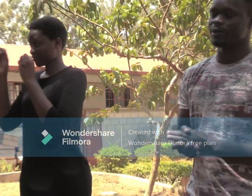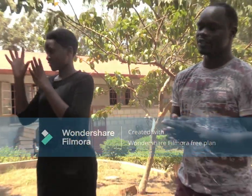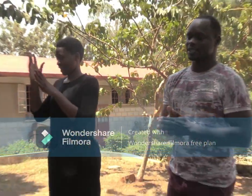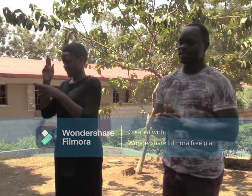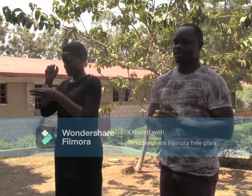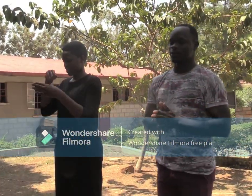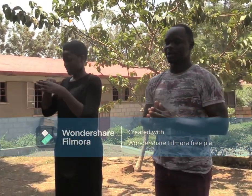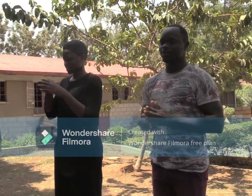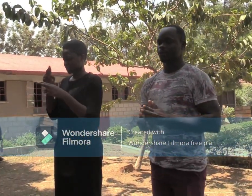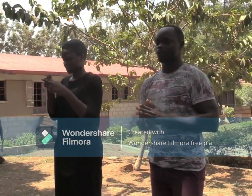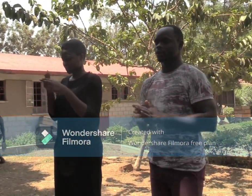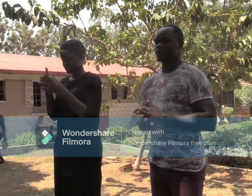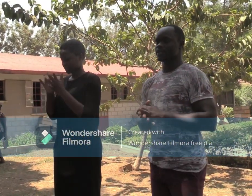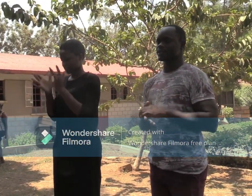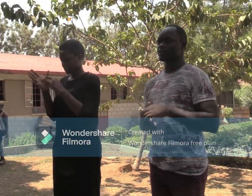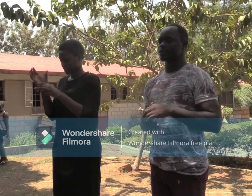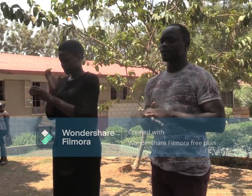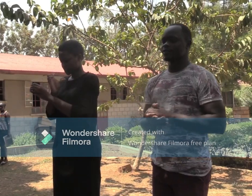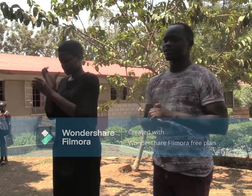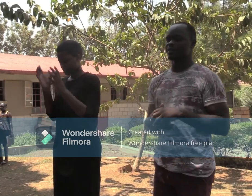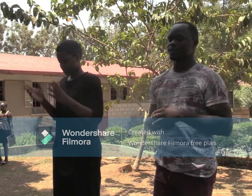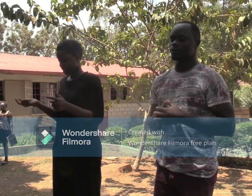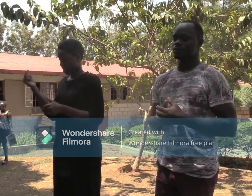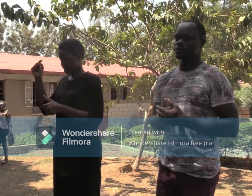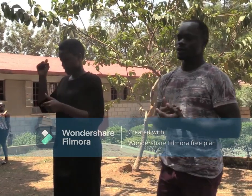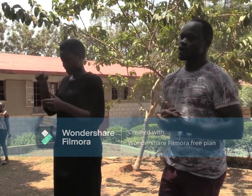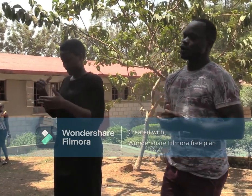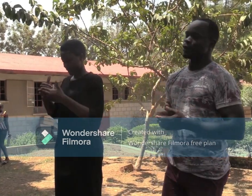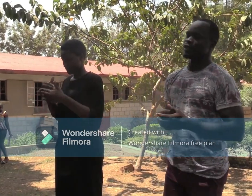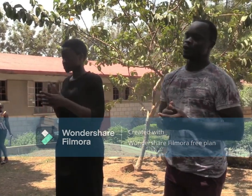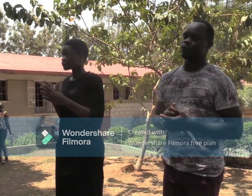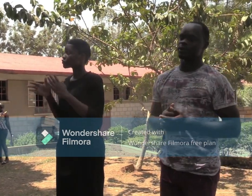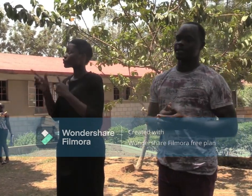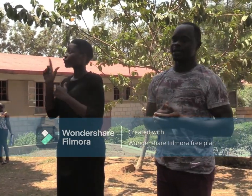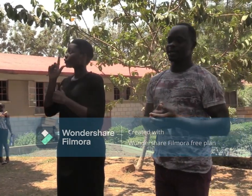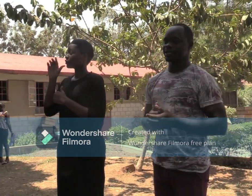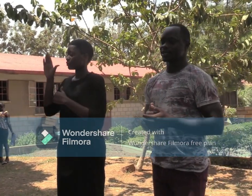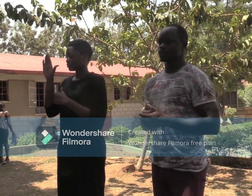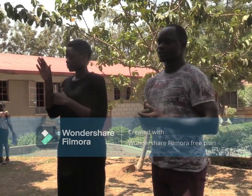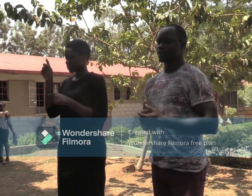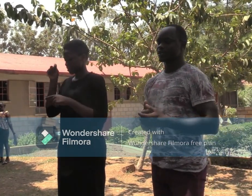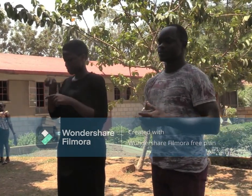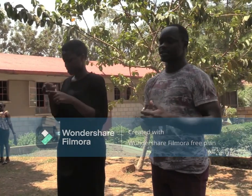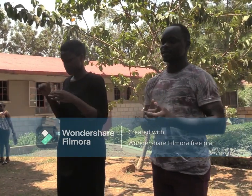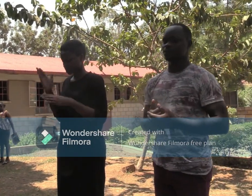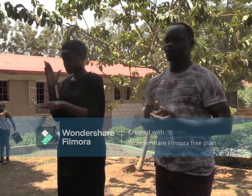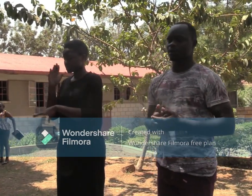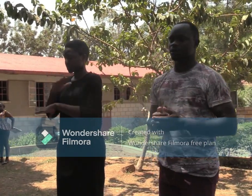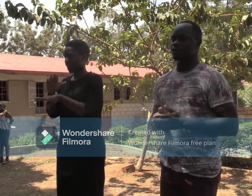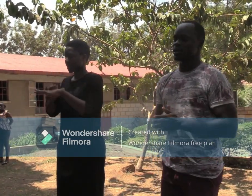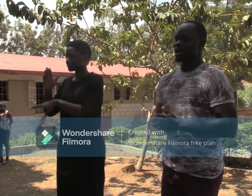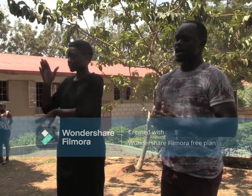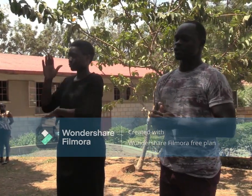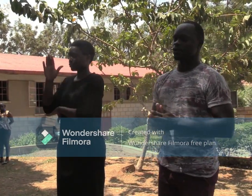interpretation for trainees who are hearing impaired and seeking guidance and counseling from the guidance and